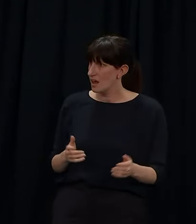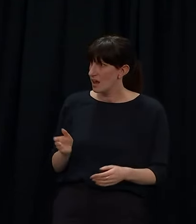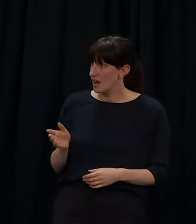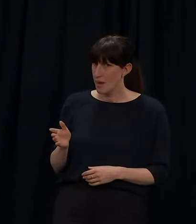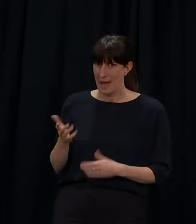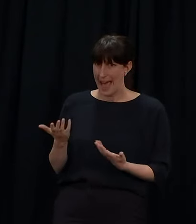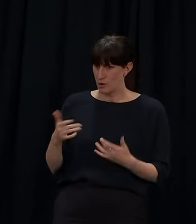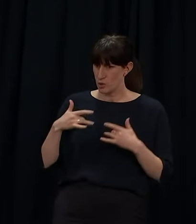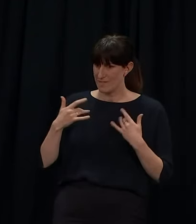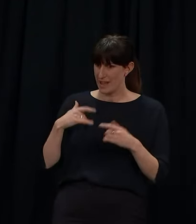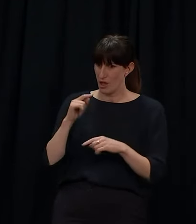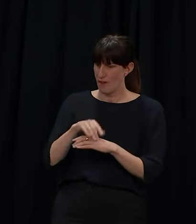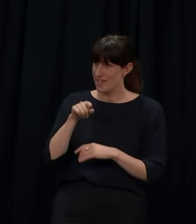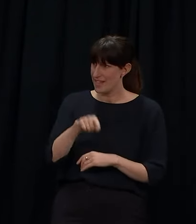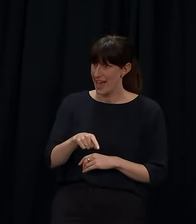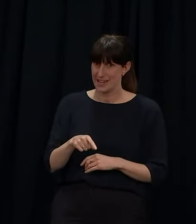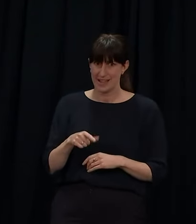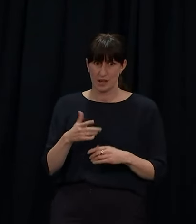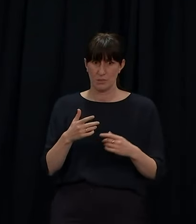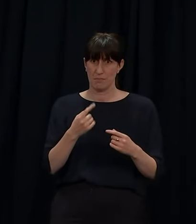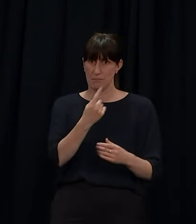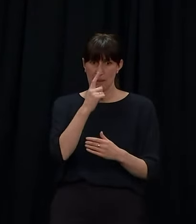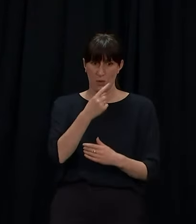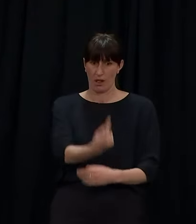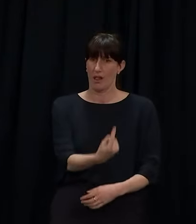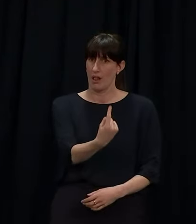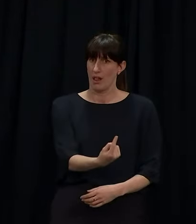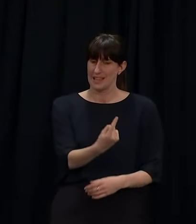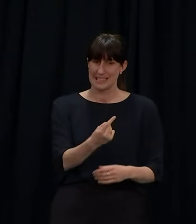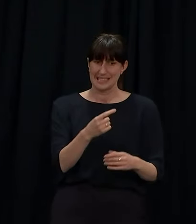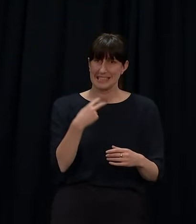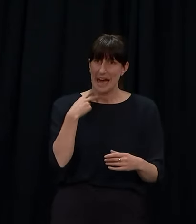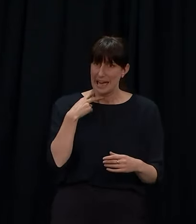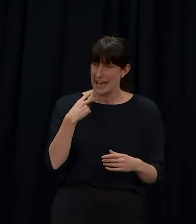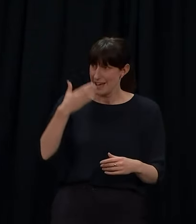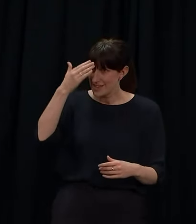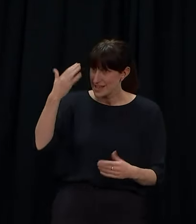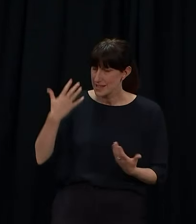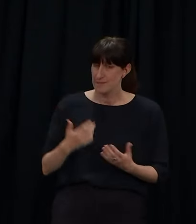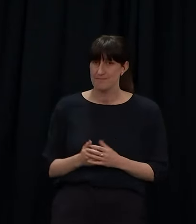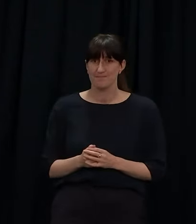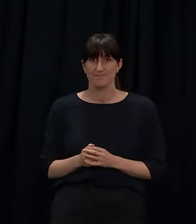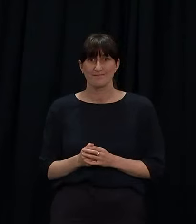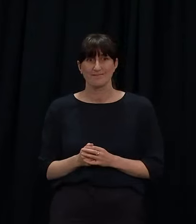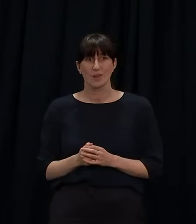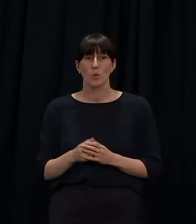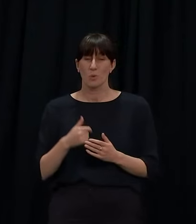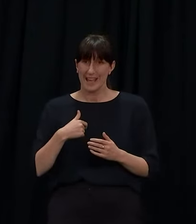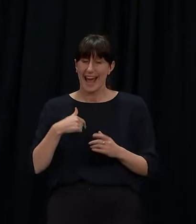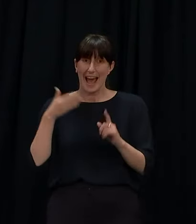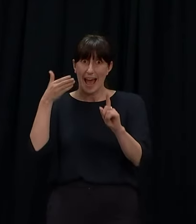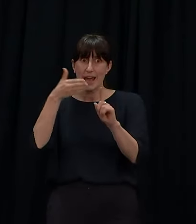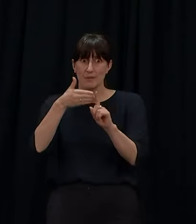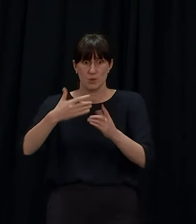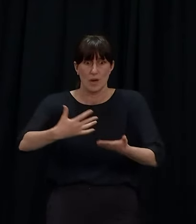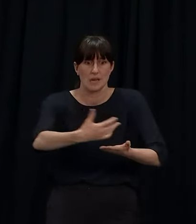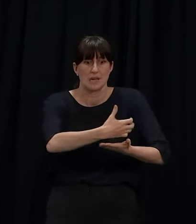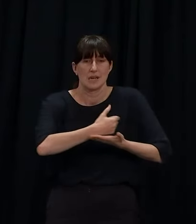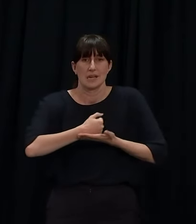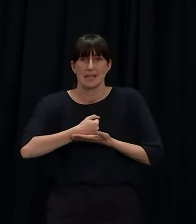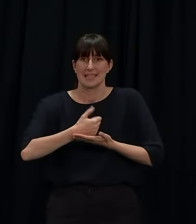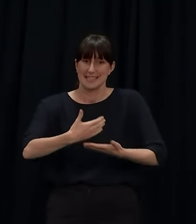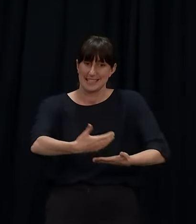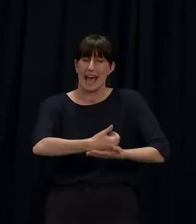one has gone in with the intention of leaving anyone behind, but the reality of the situation has been